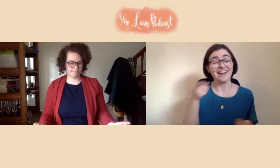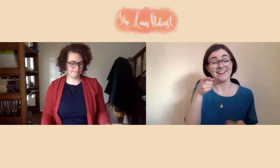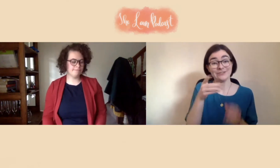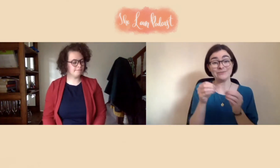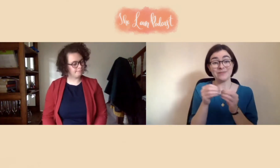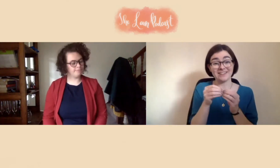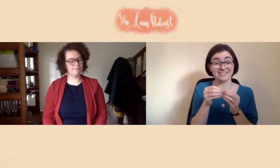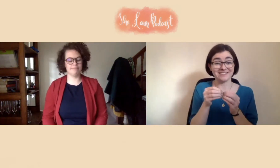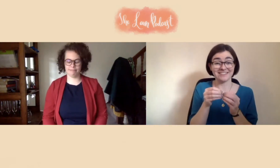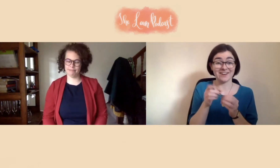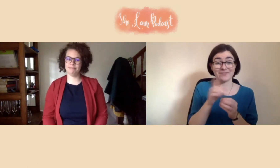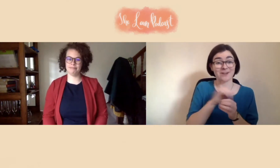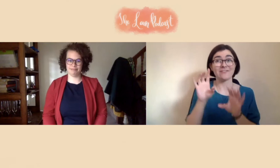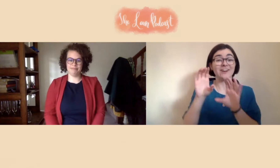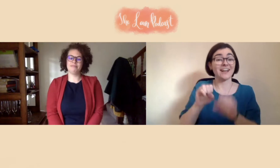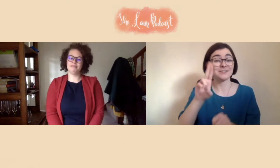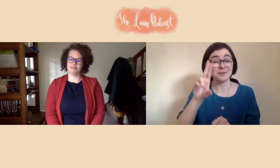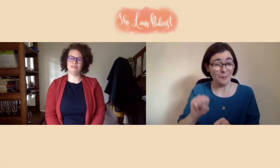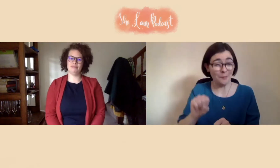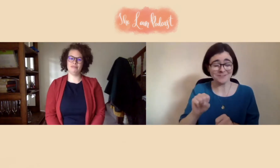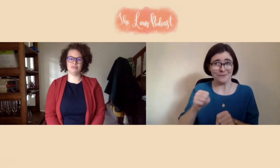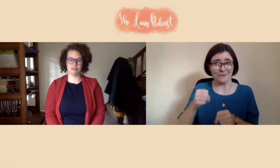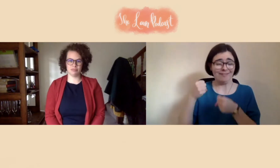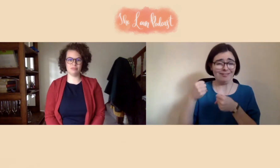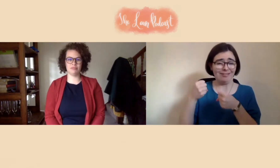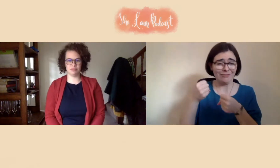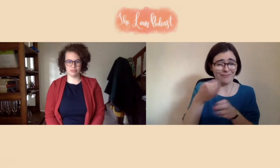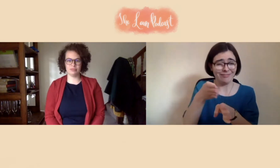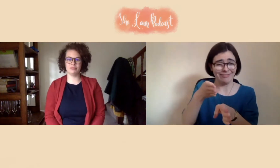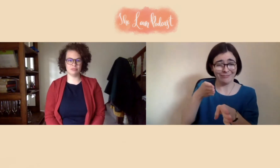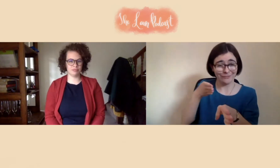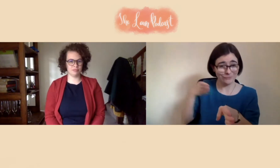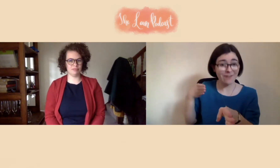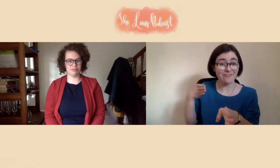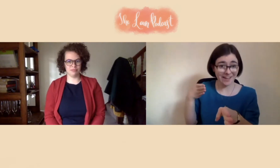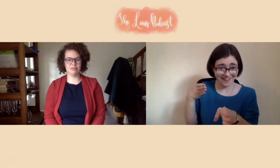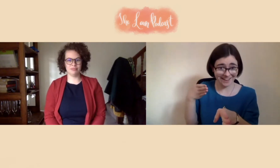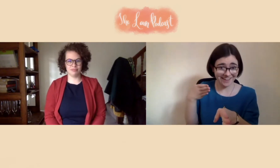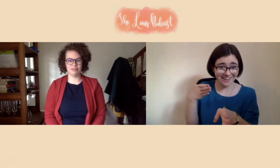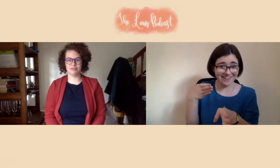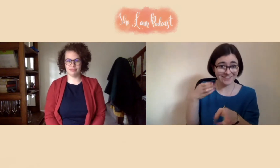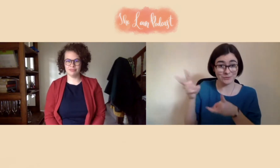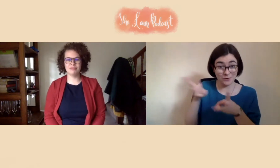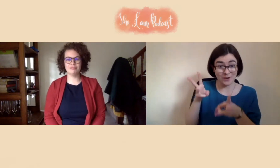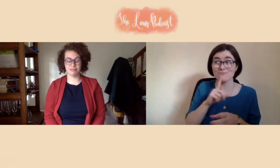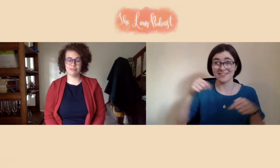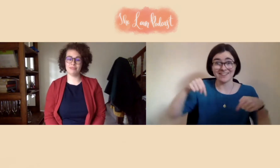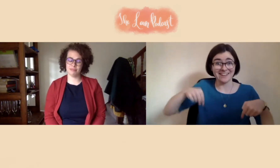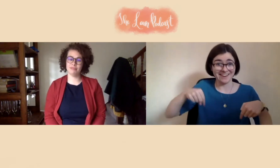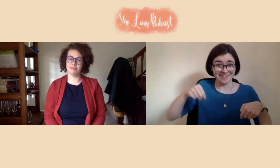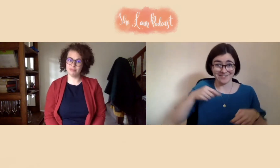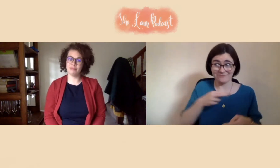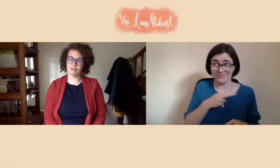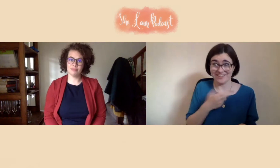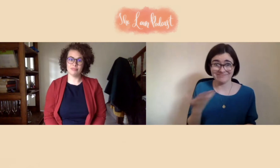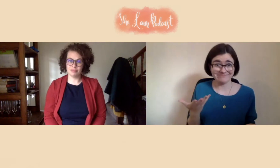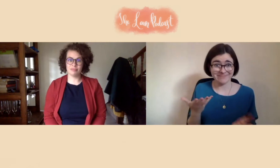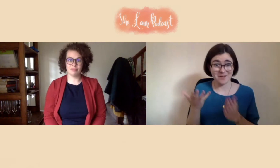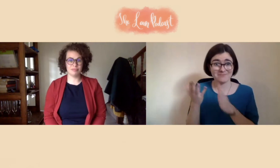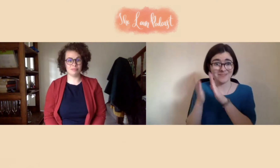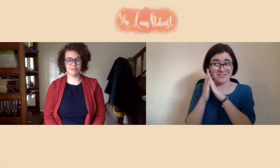of, hopping on the bus and battling the traffic to work, in my case, I'm going downstairs to my